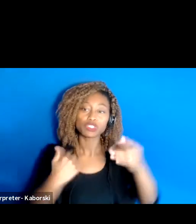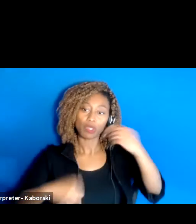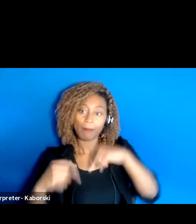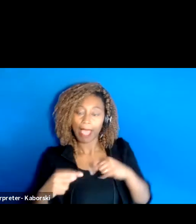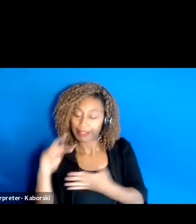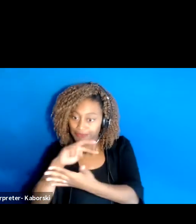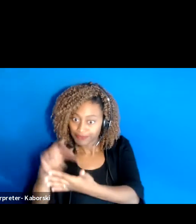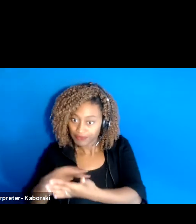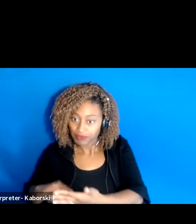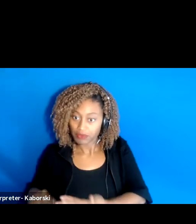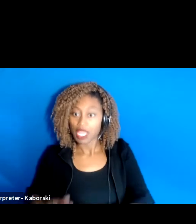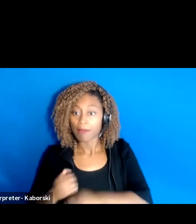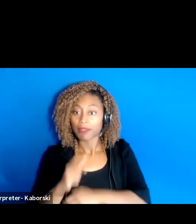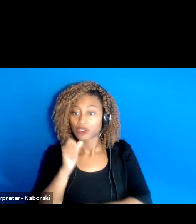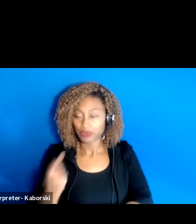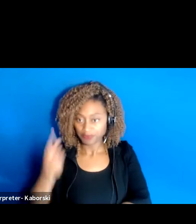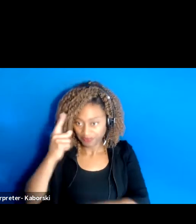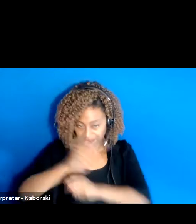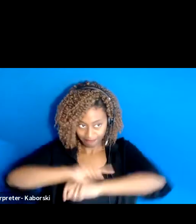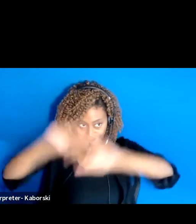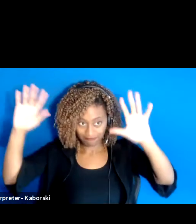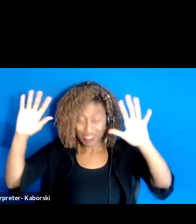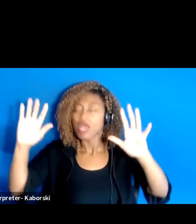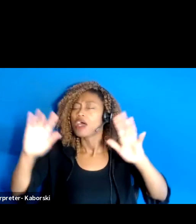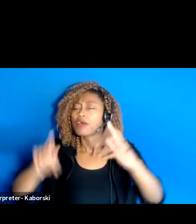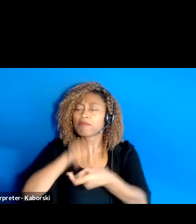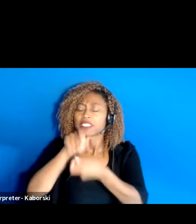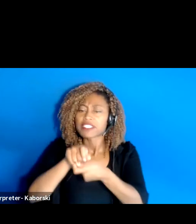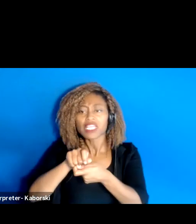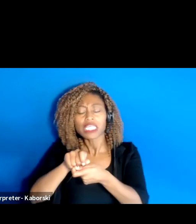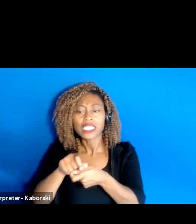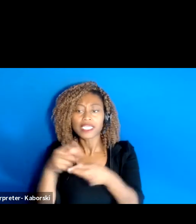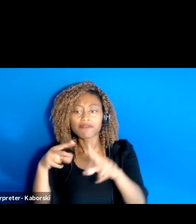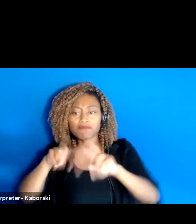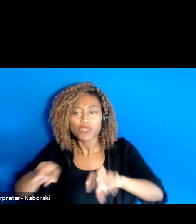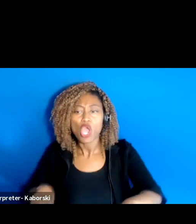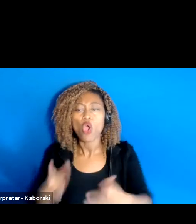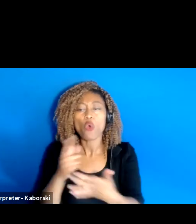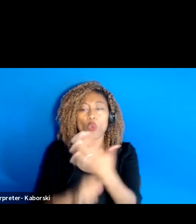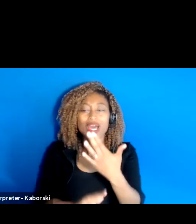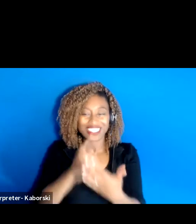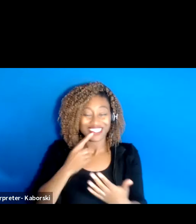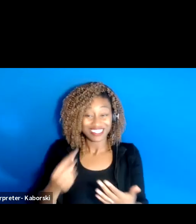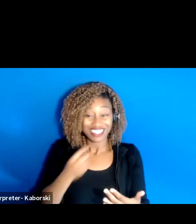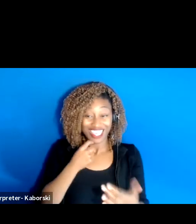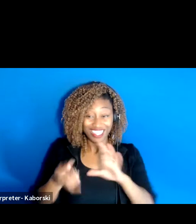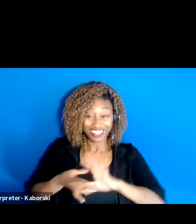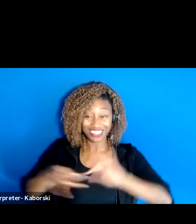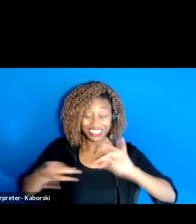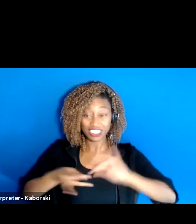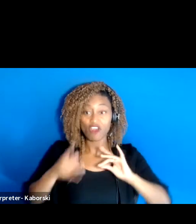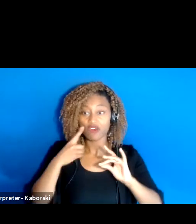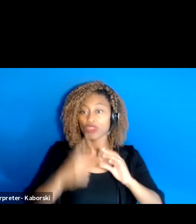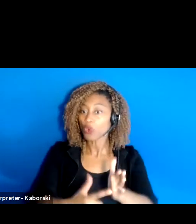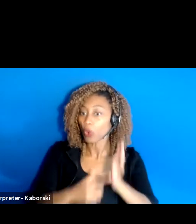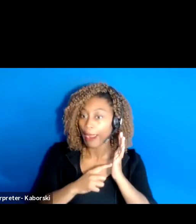and look at specifically what is outlined with regards to the